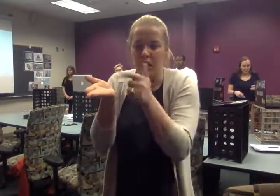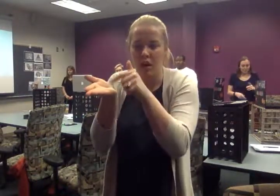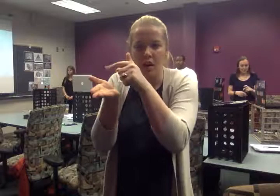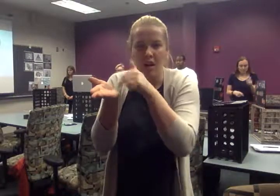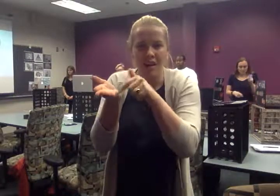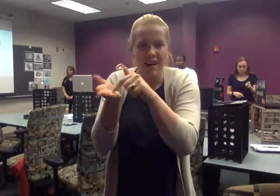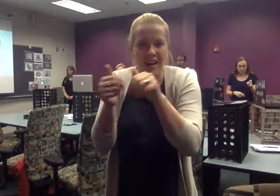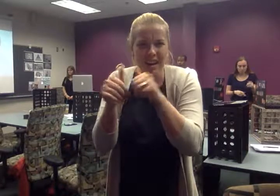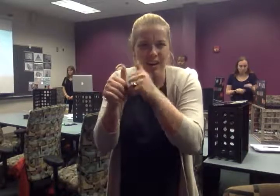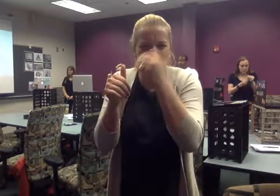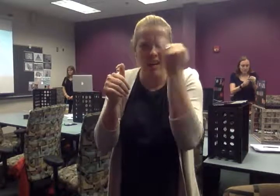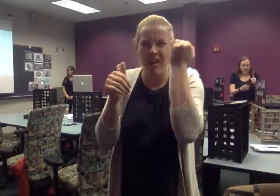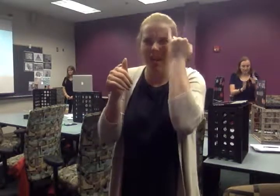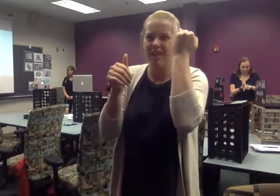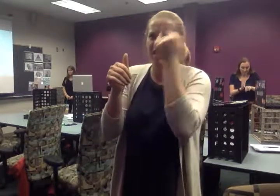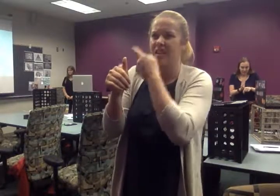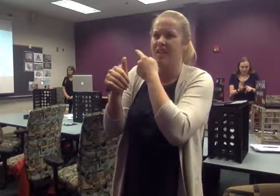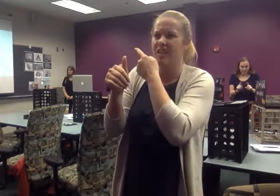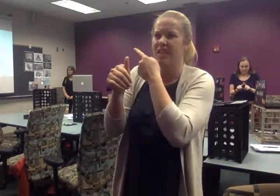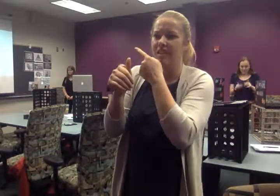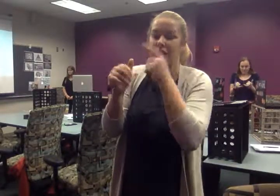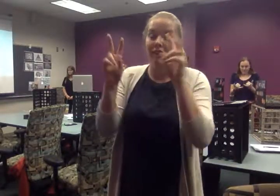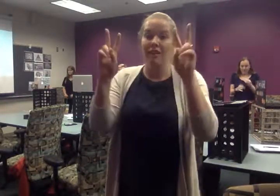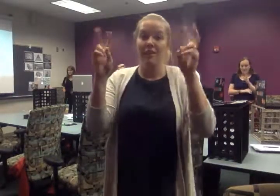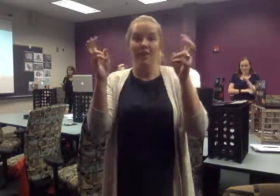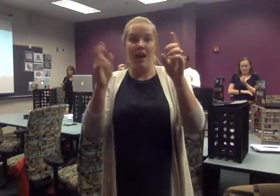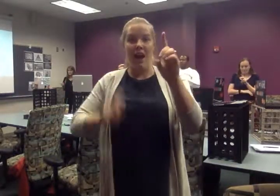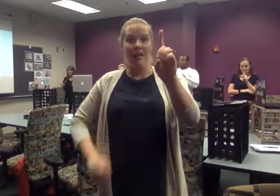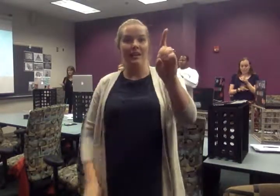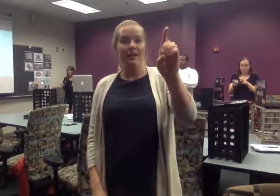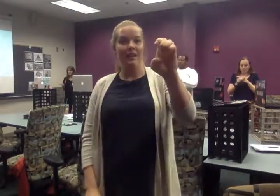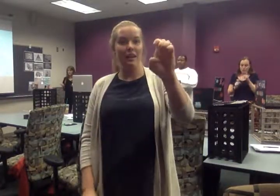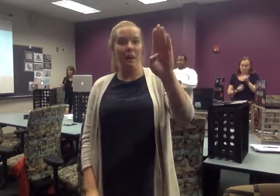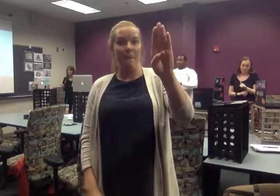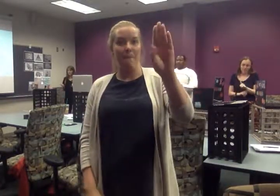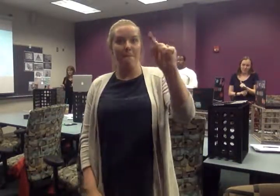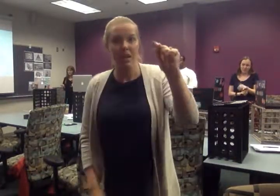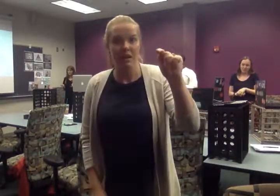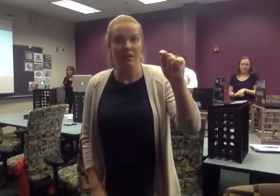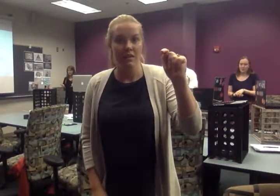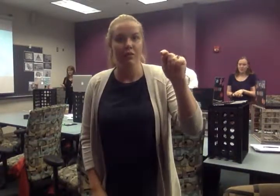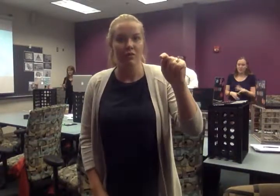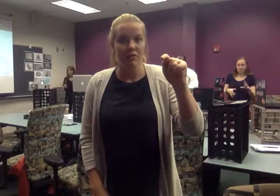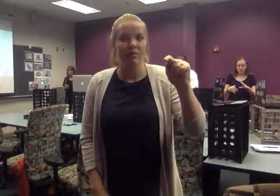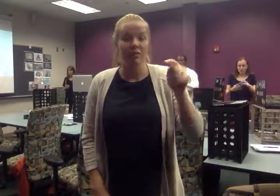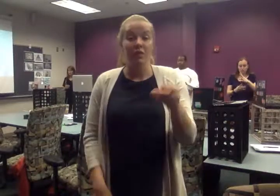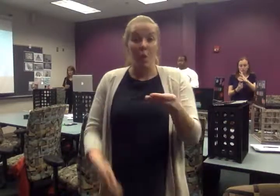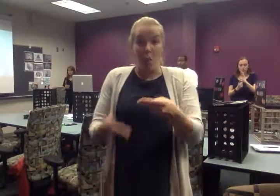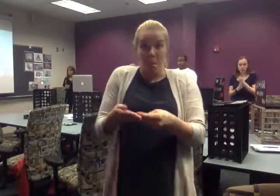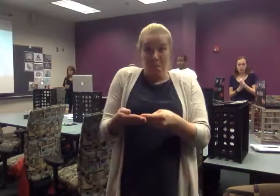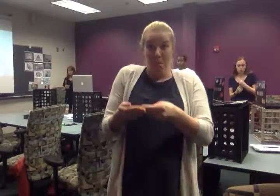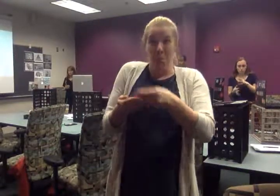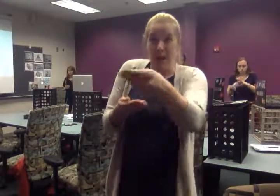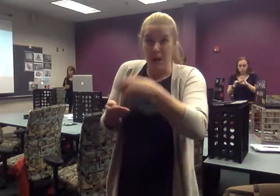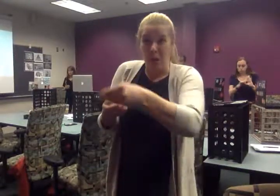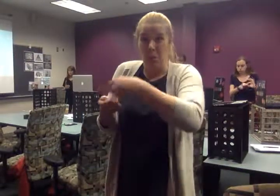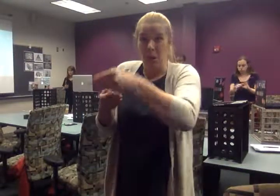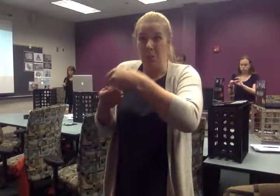is debt, and at least according to Graeber, that's the glue that holds social orders together, at least if you consider debt at its heart to be